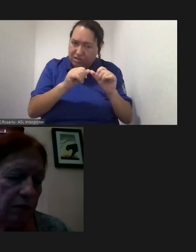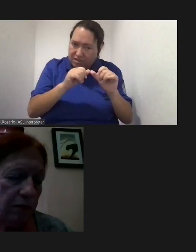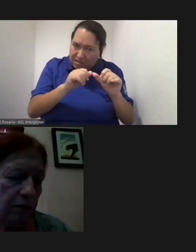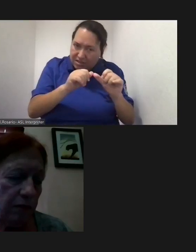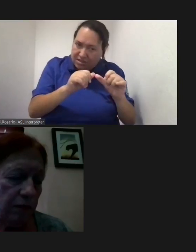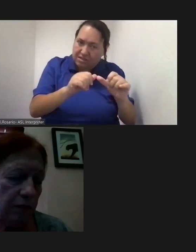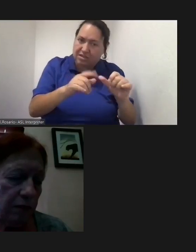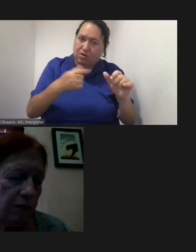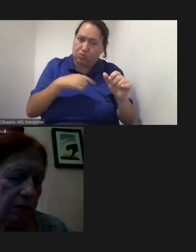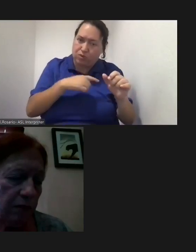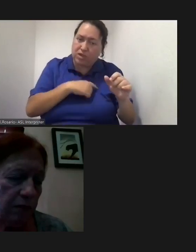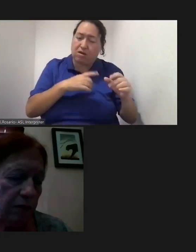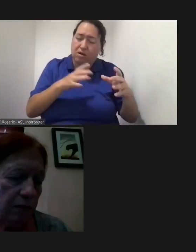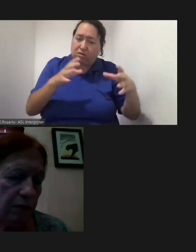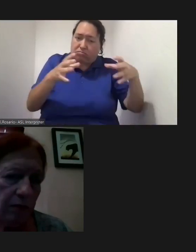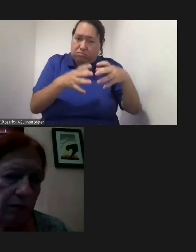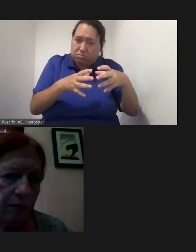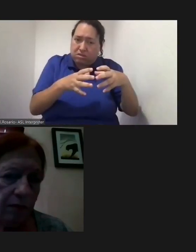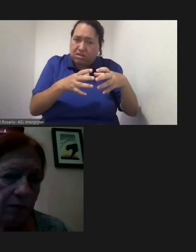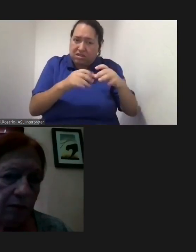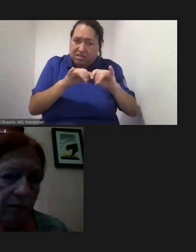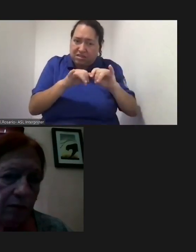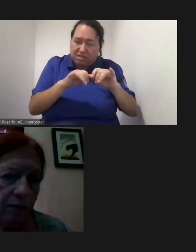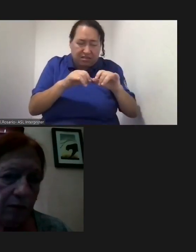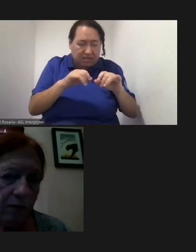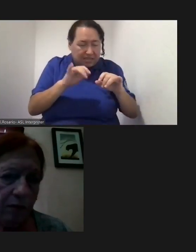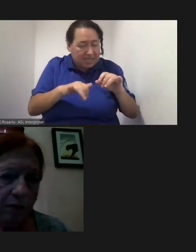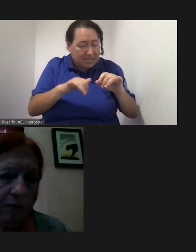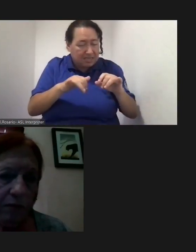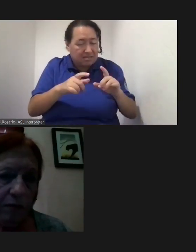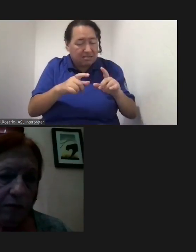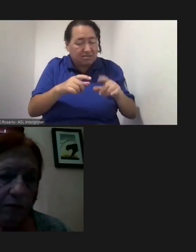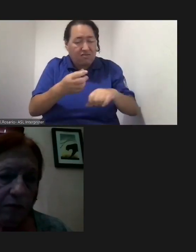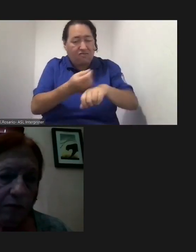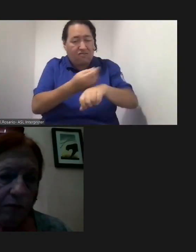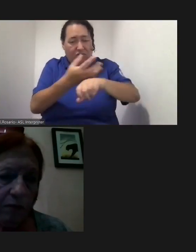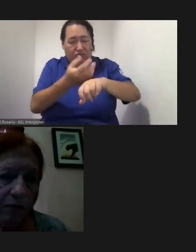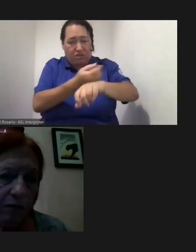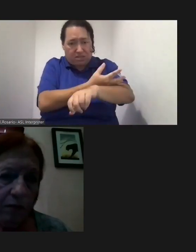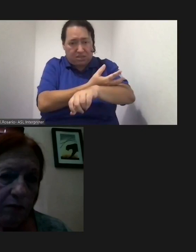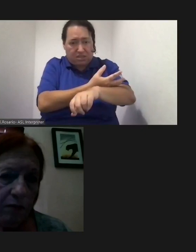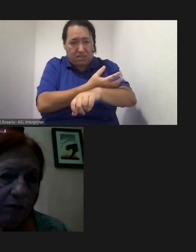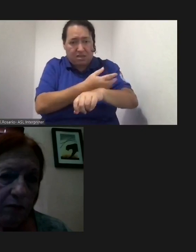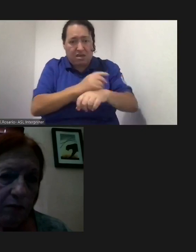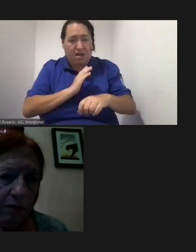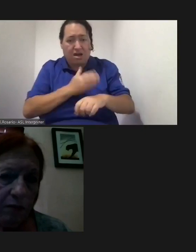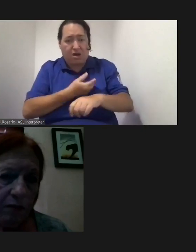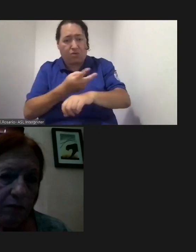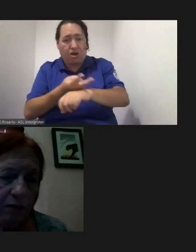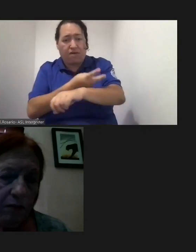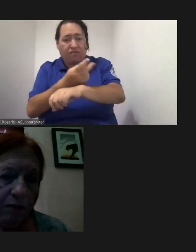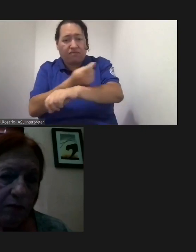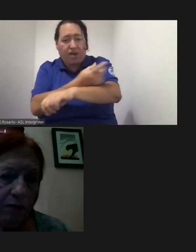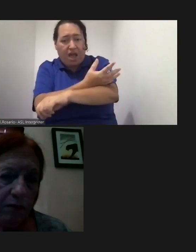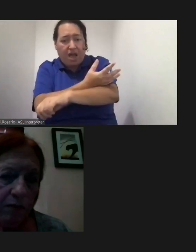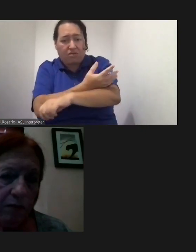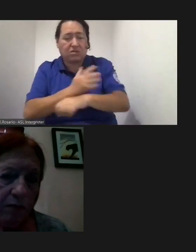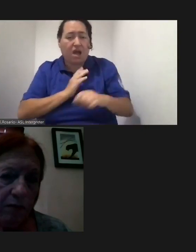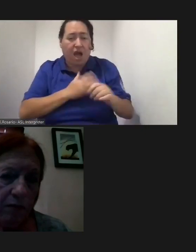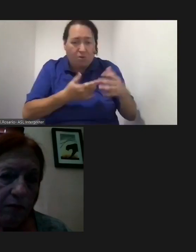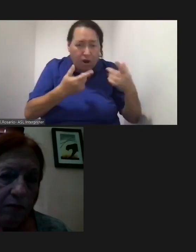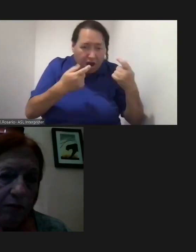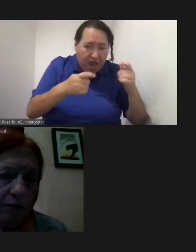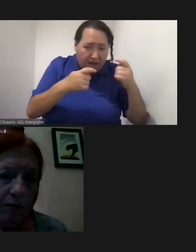virus. I want to again say that our virus and our efforts to contain